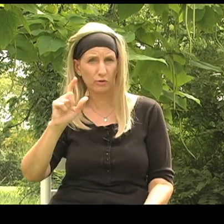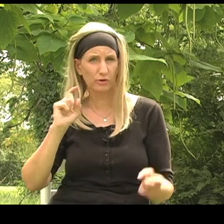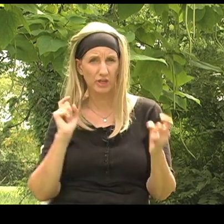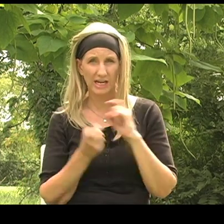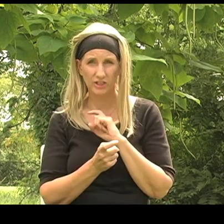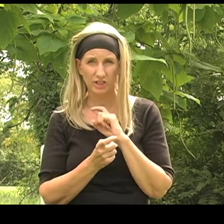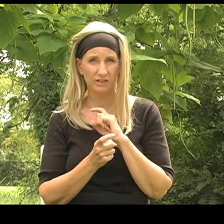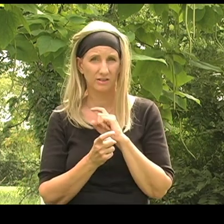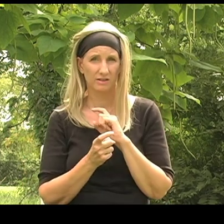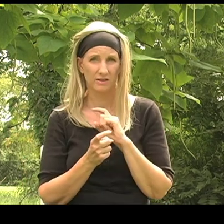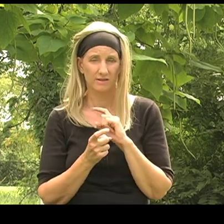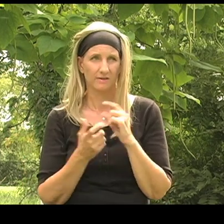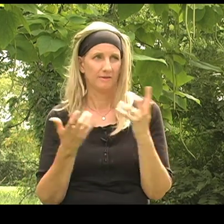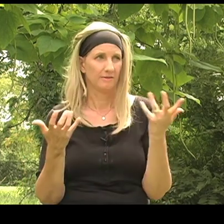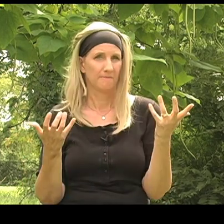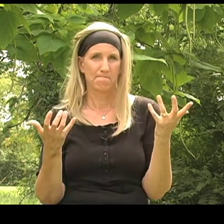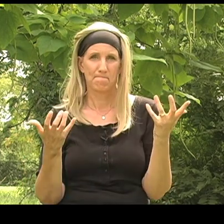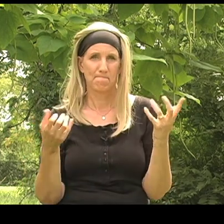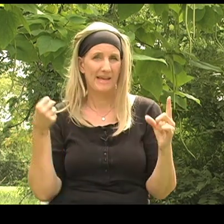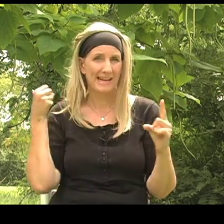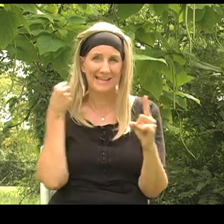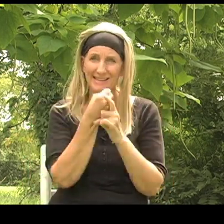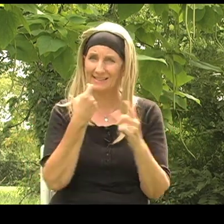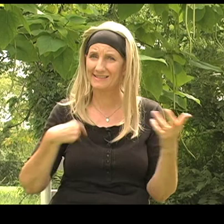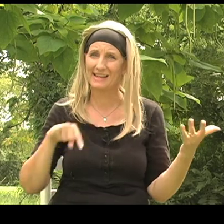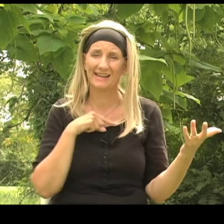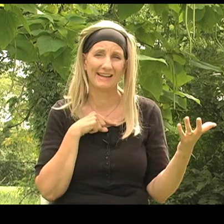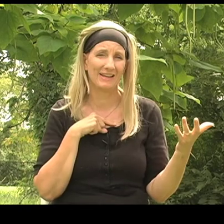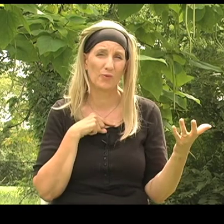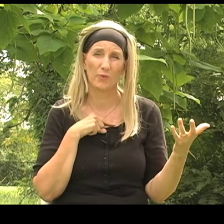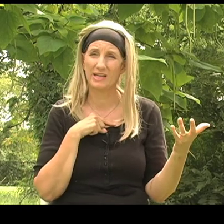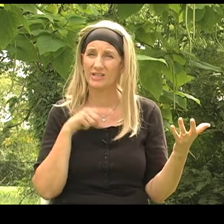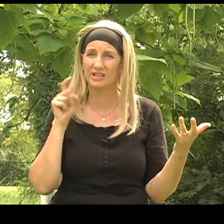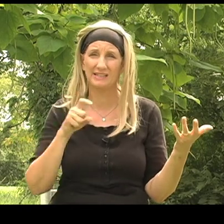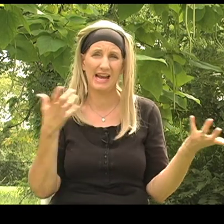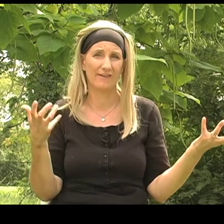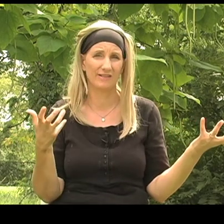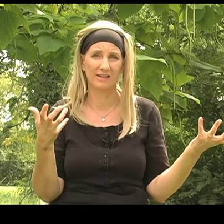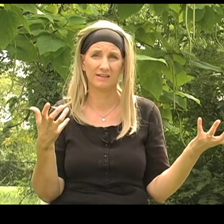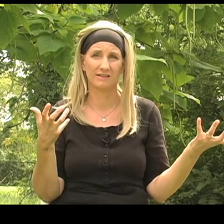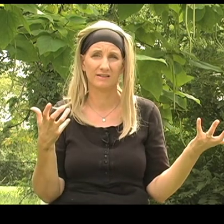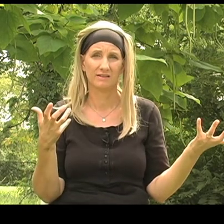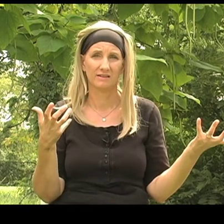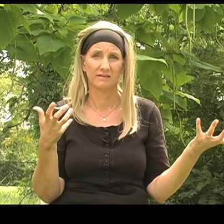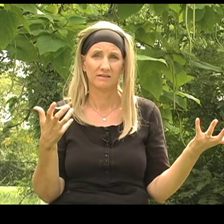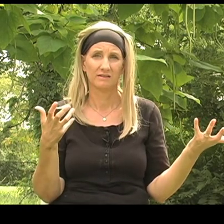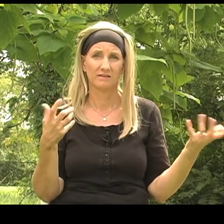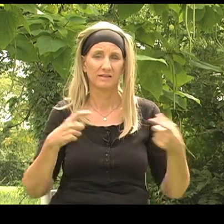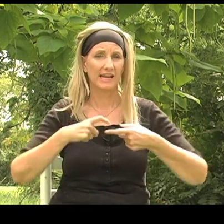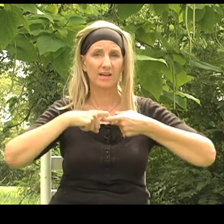hormonal changes that hit us, and we just have to take a